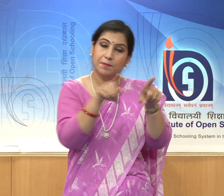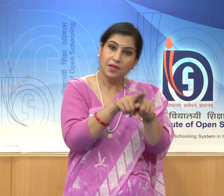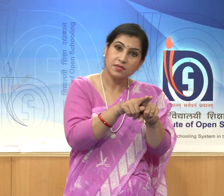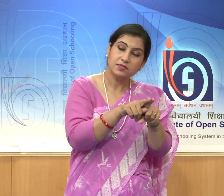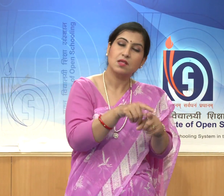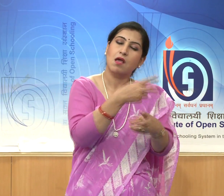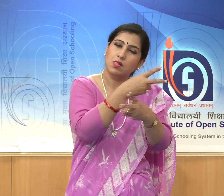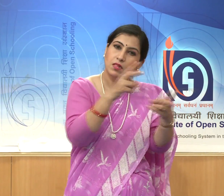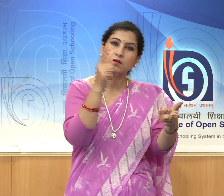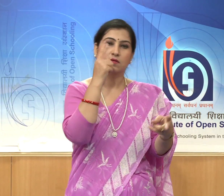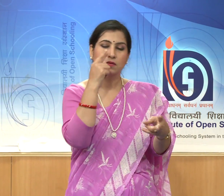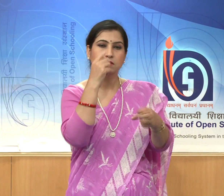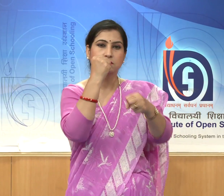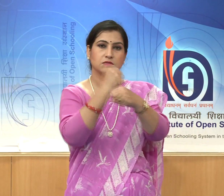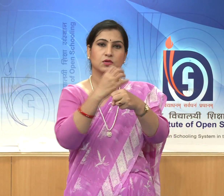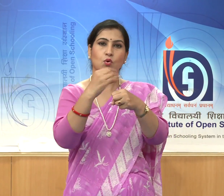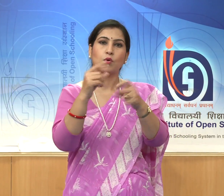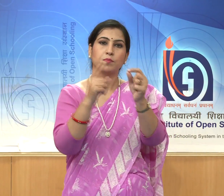and gopiyas.